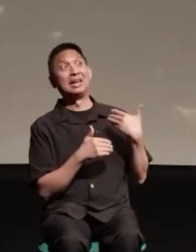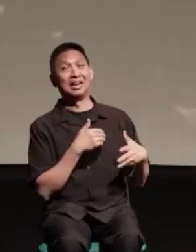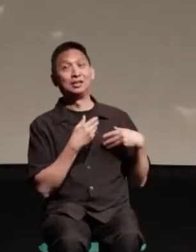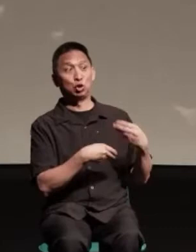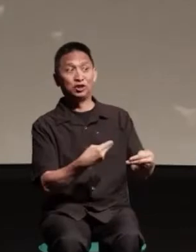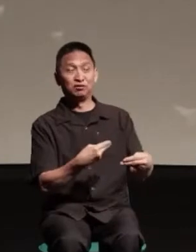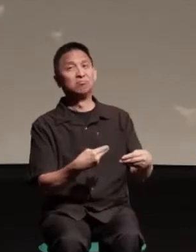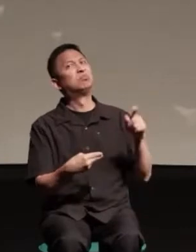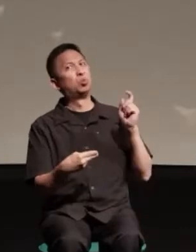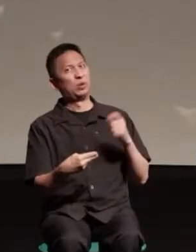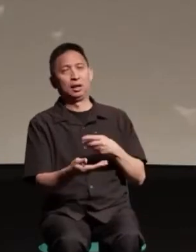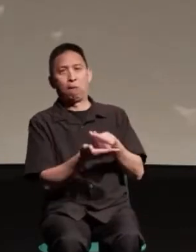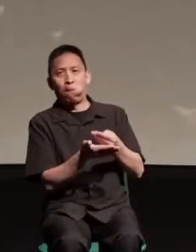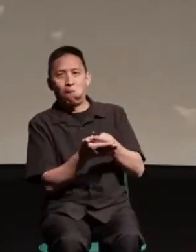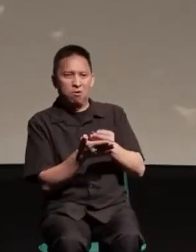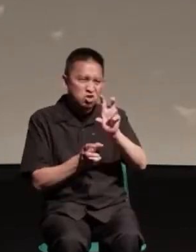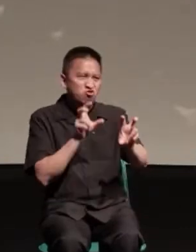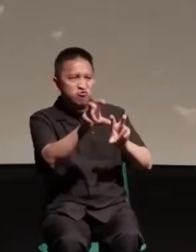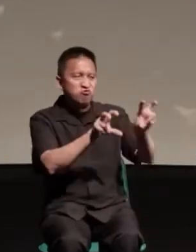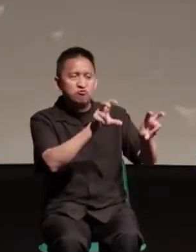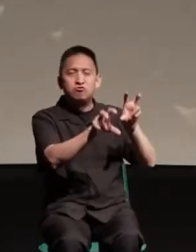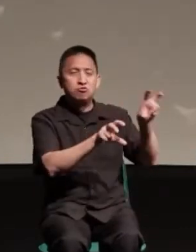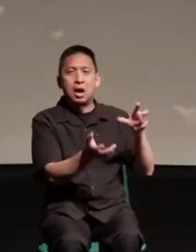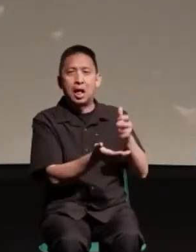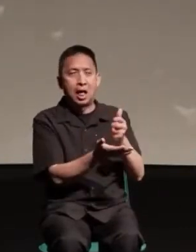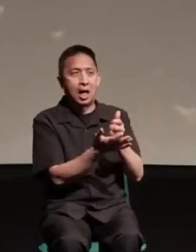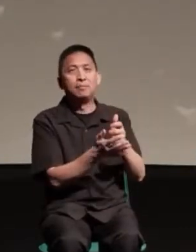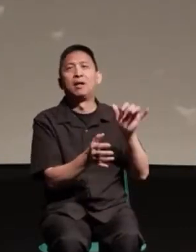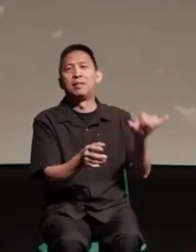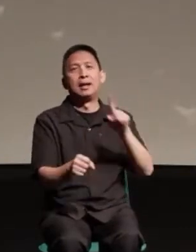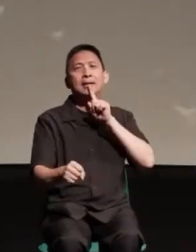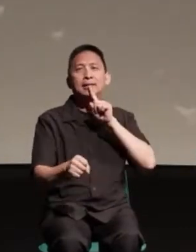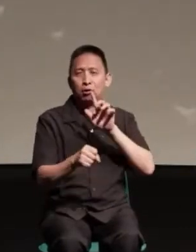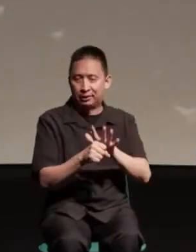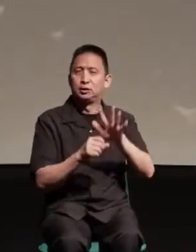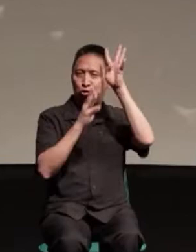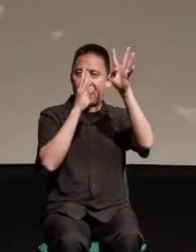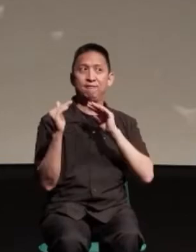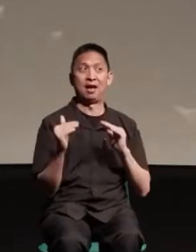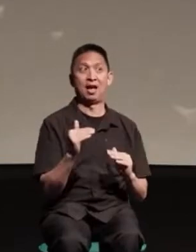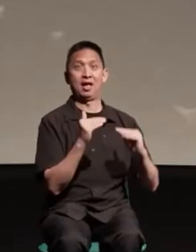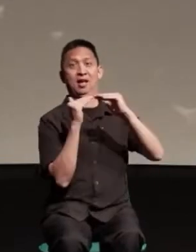be the way to almost guarantee creative equity moving forward.